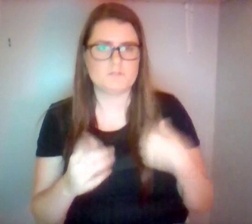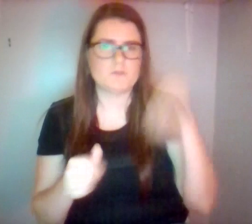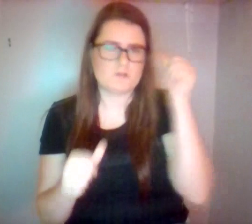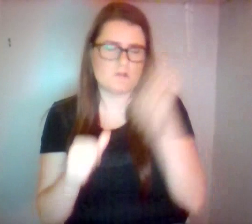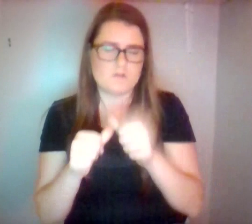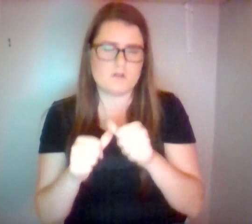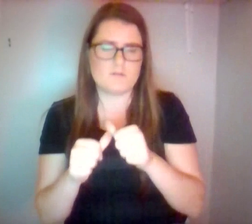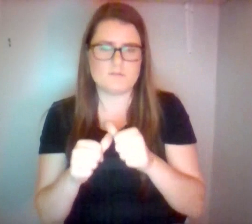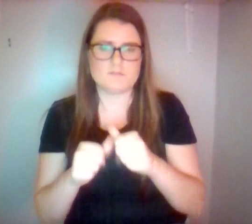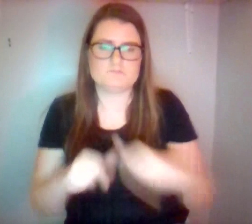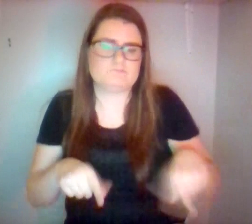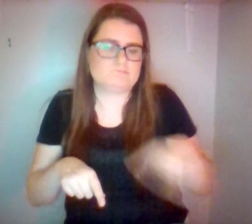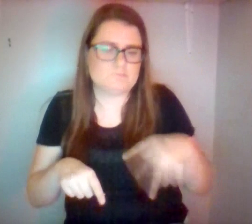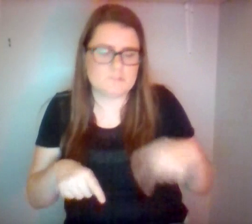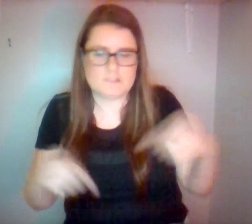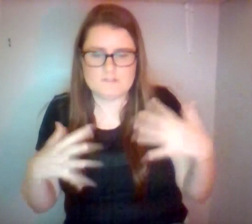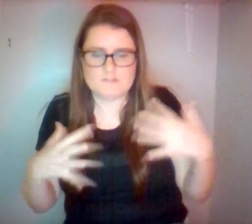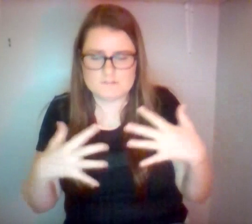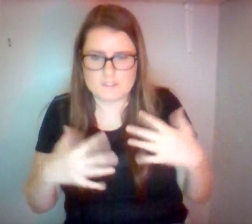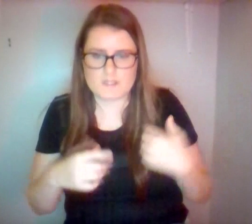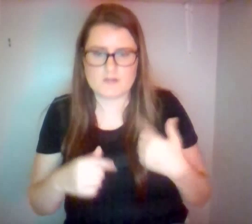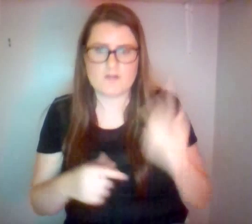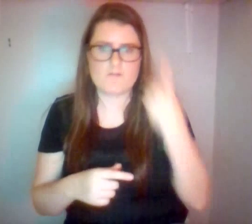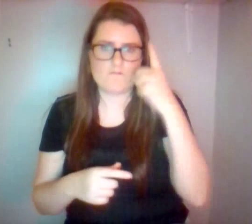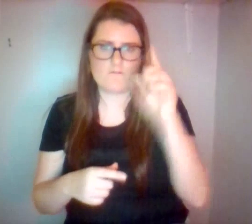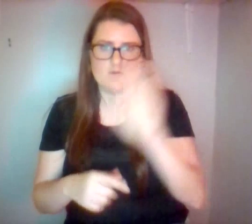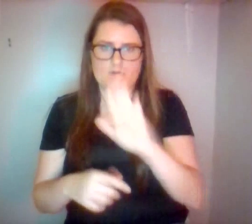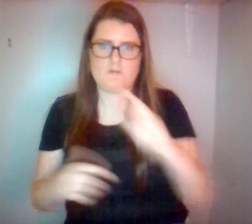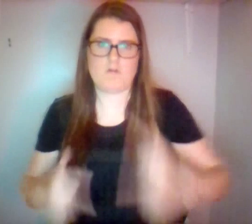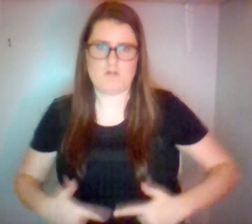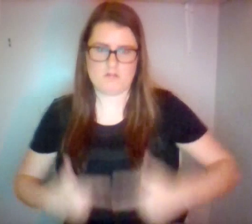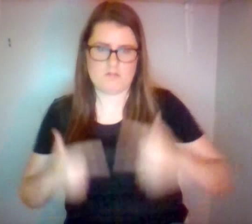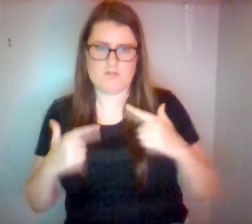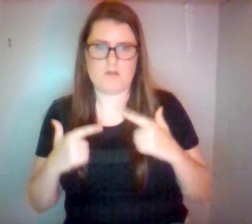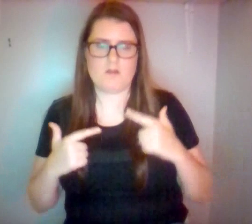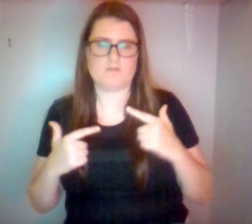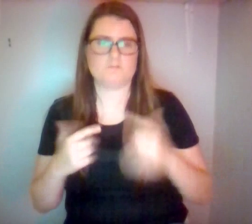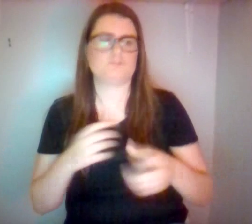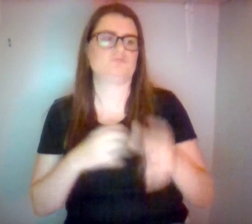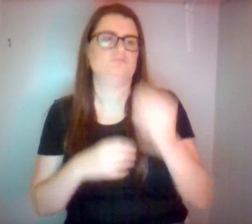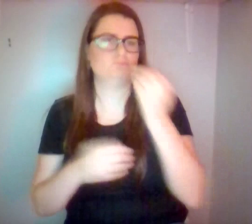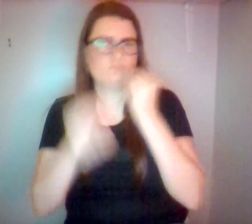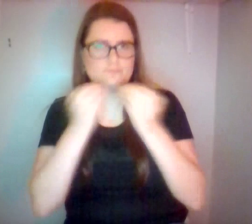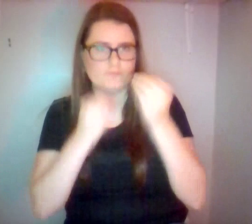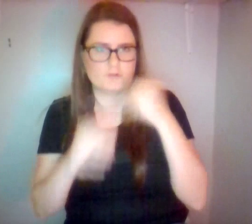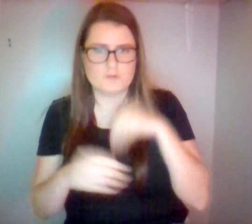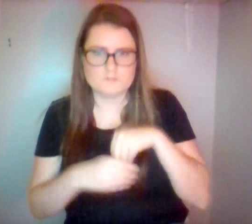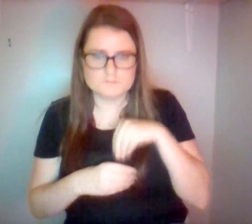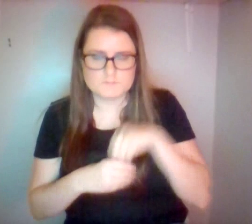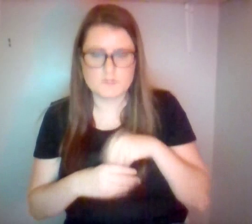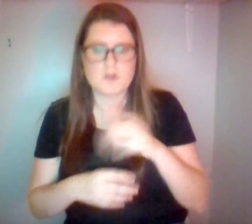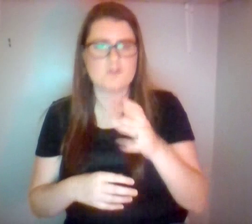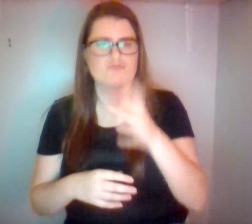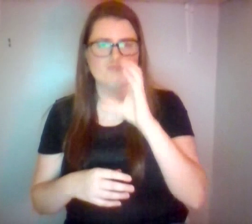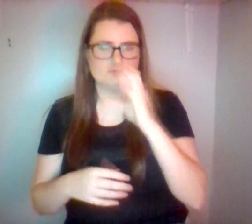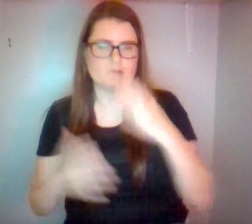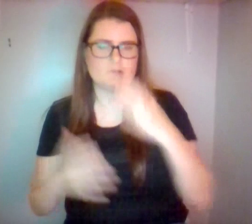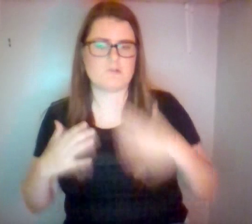what you should drink, what you should put on. This is Jesus directly talking to this issue, it seems to me. Consider the birds of the air, this is Matthew